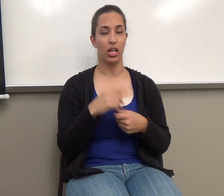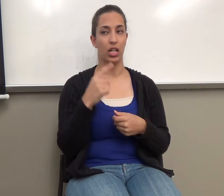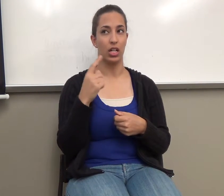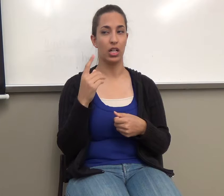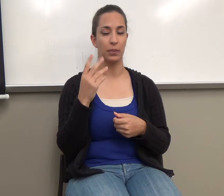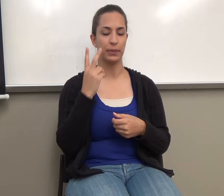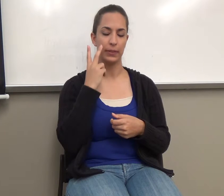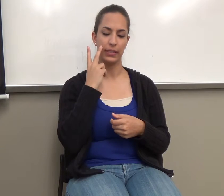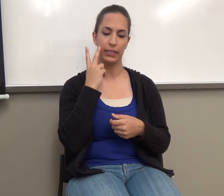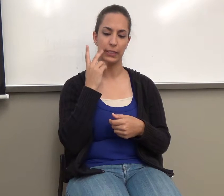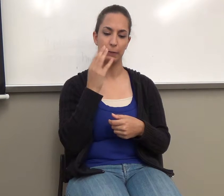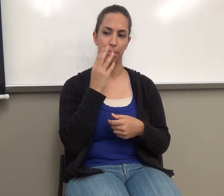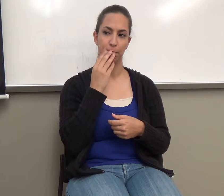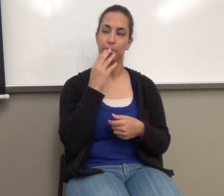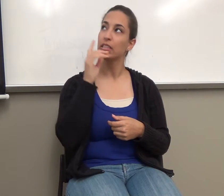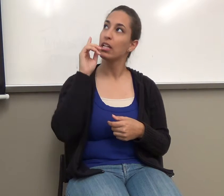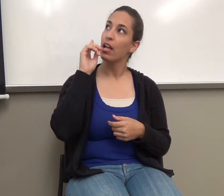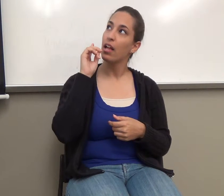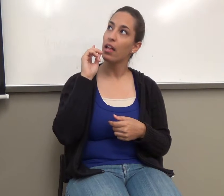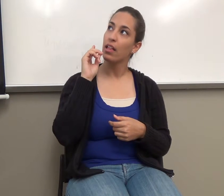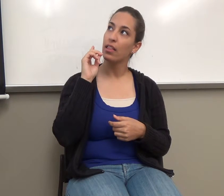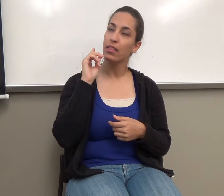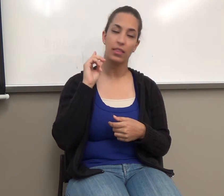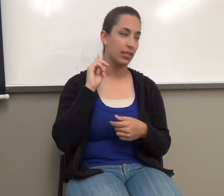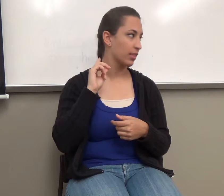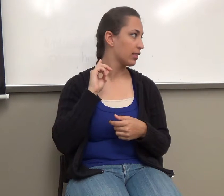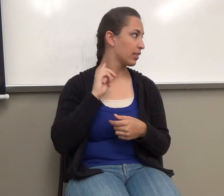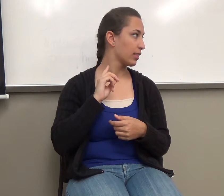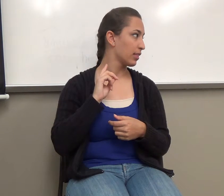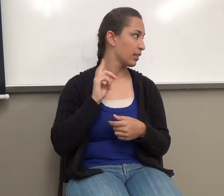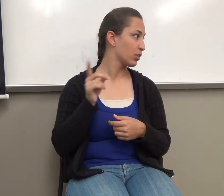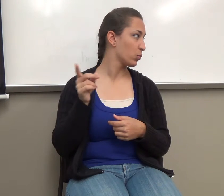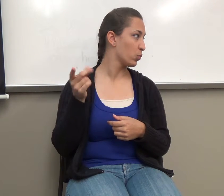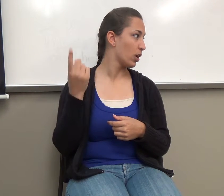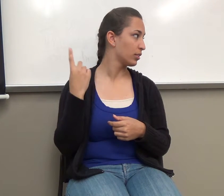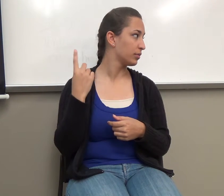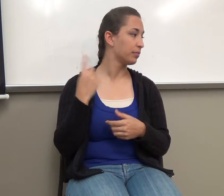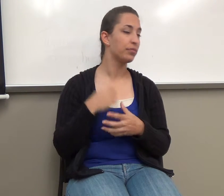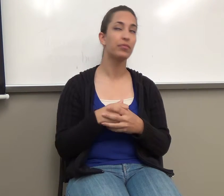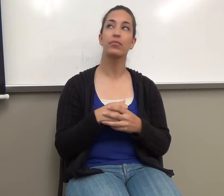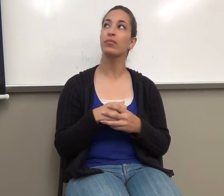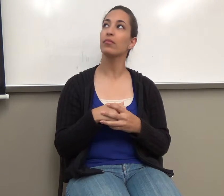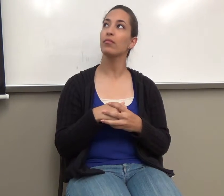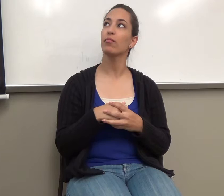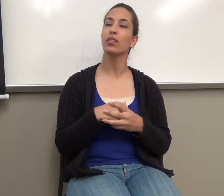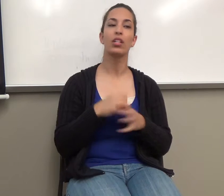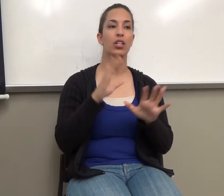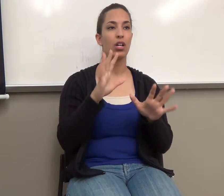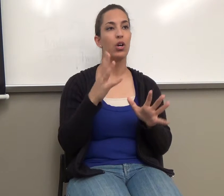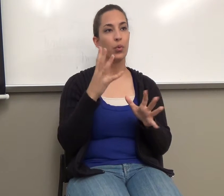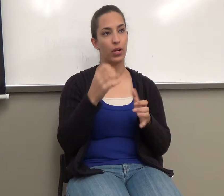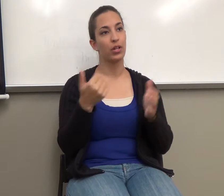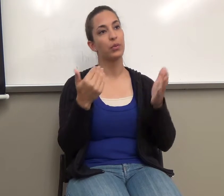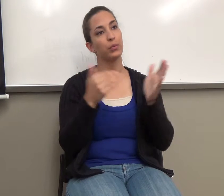This one, the reading techniques, which I just want to re-emphasize to people.